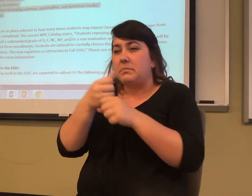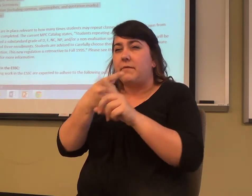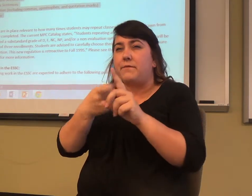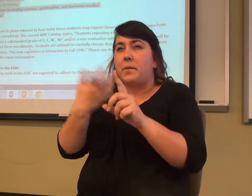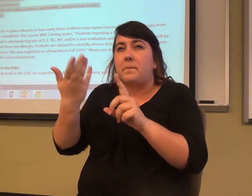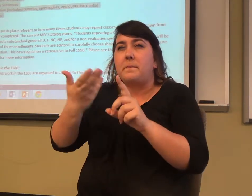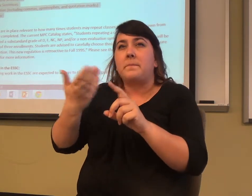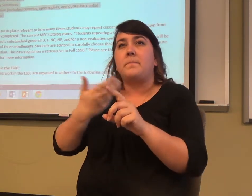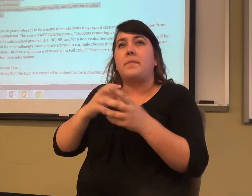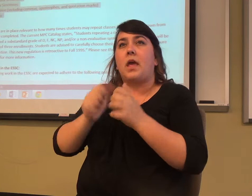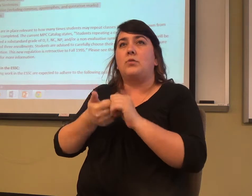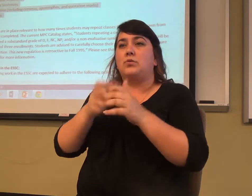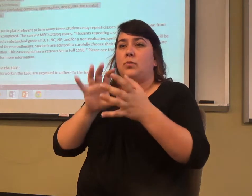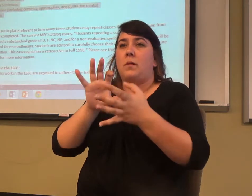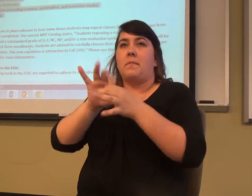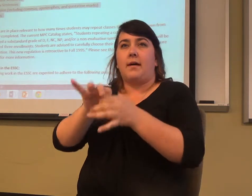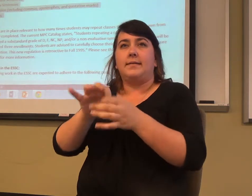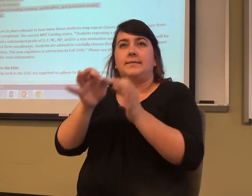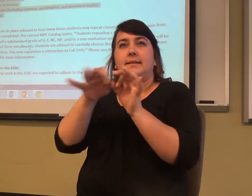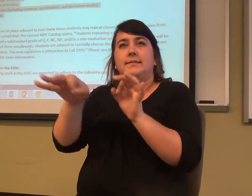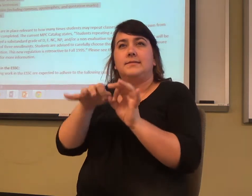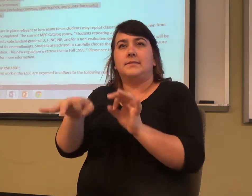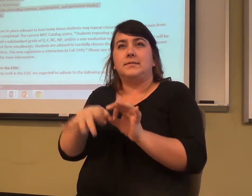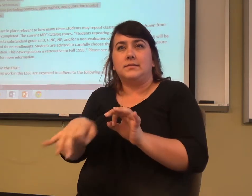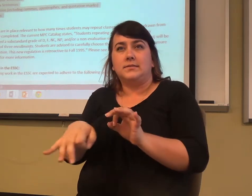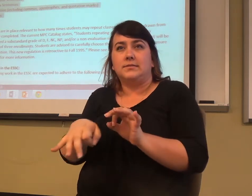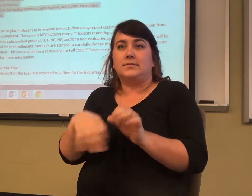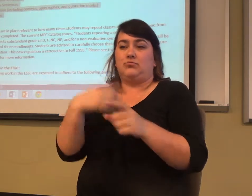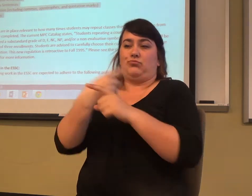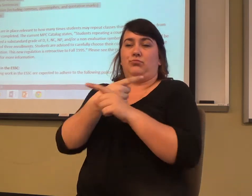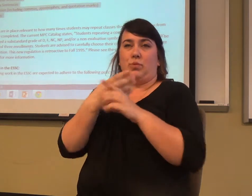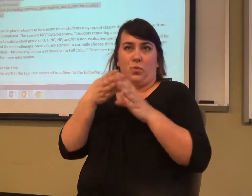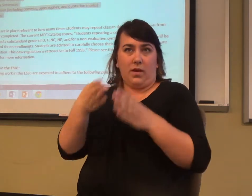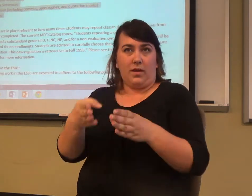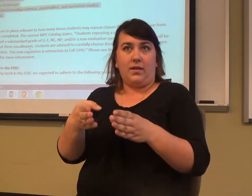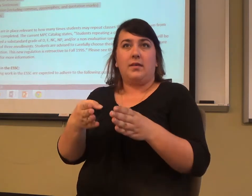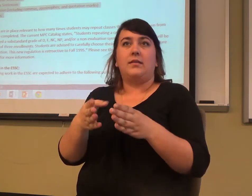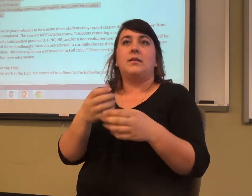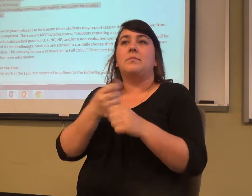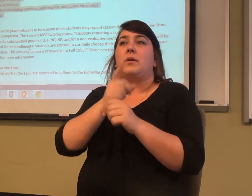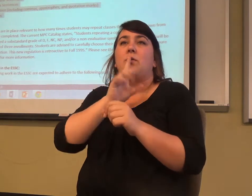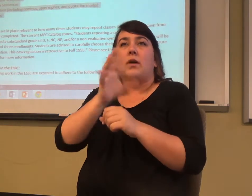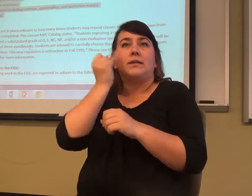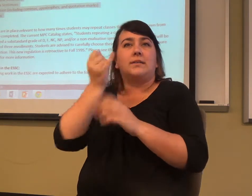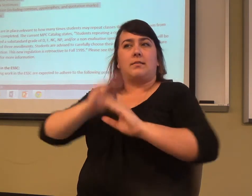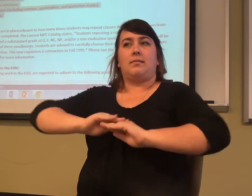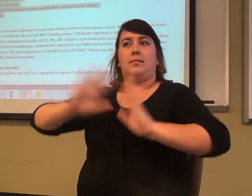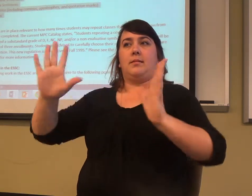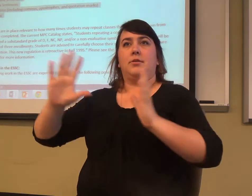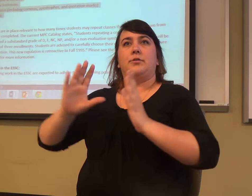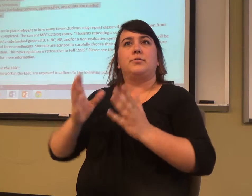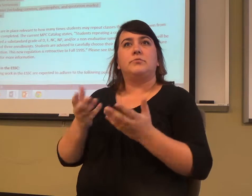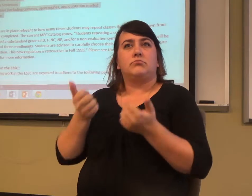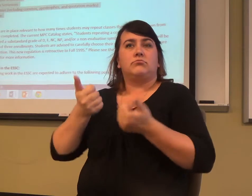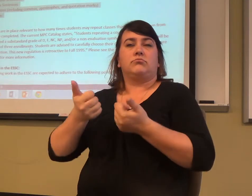and how to combine sentences correctly and effectively to communicate your ideas. Obviously, we're going to talk